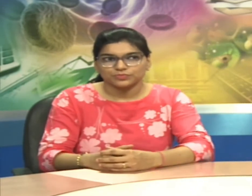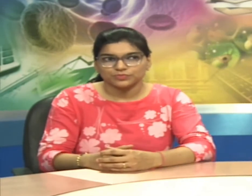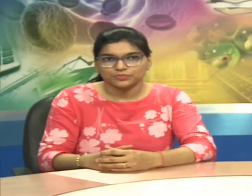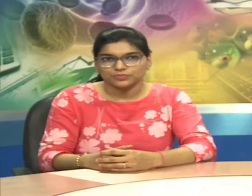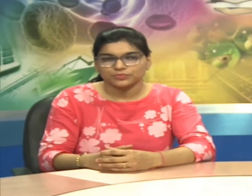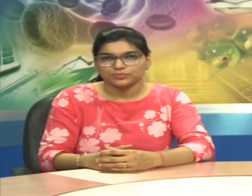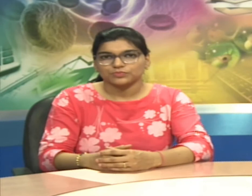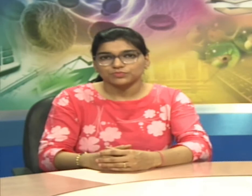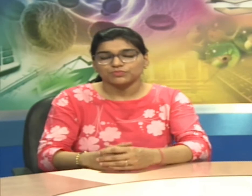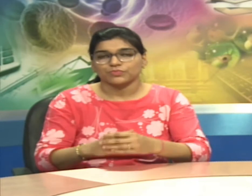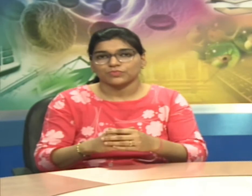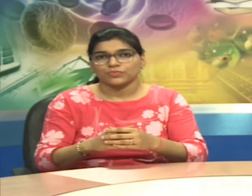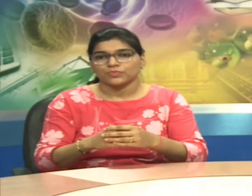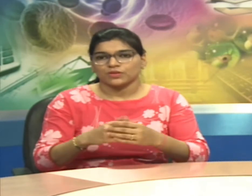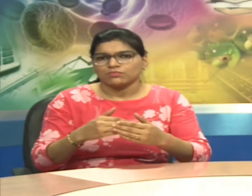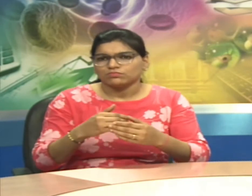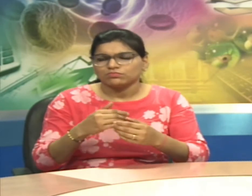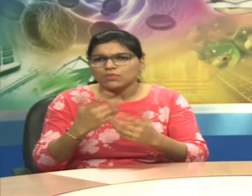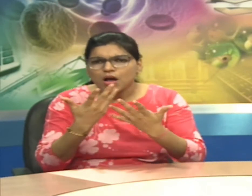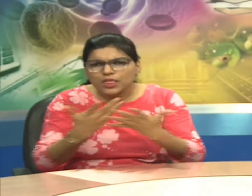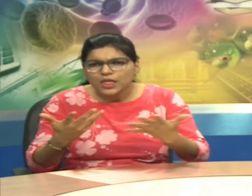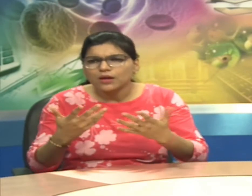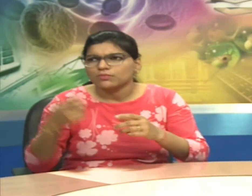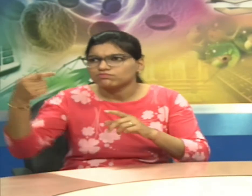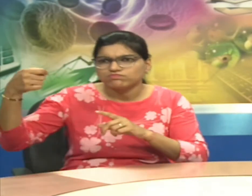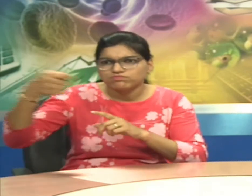is represent, which means